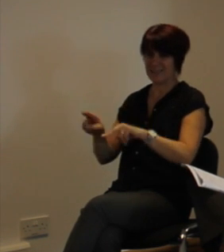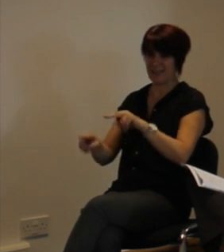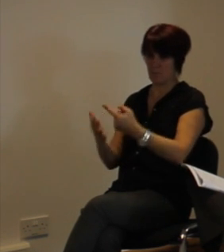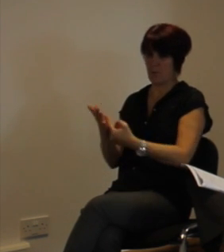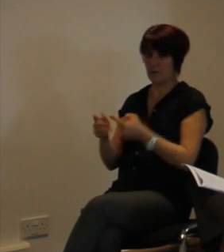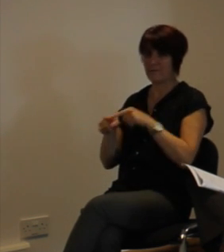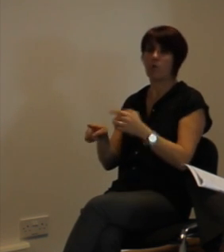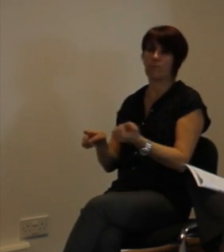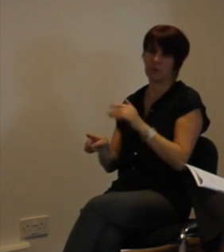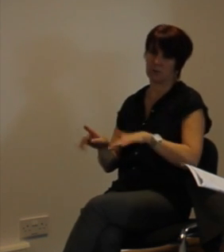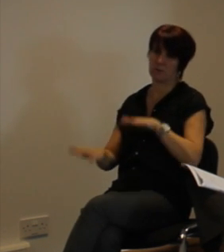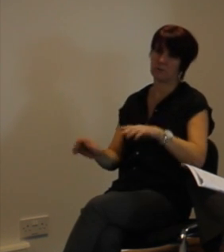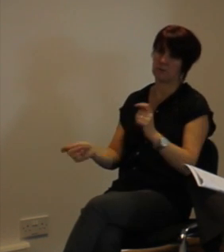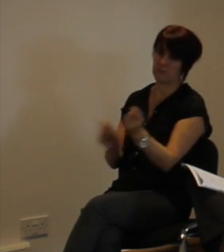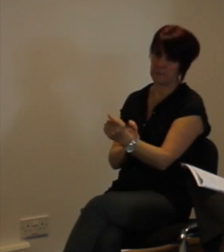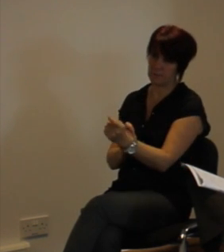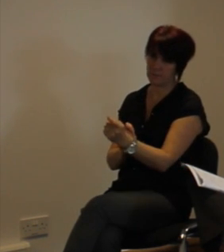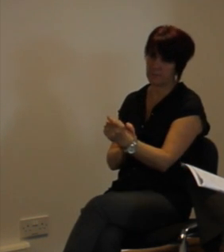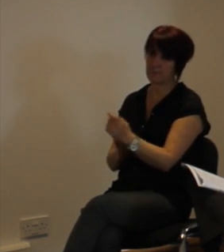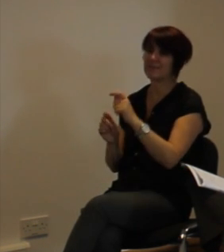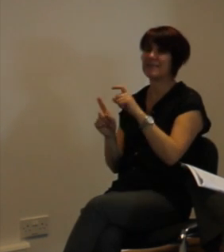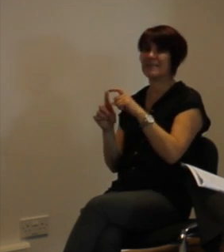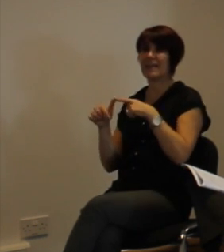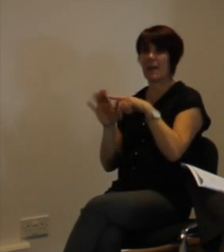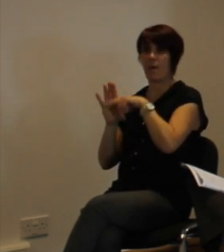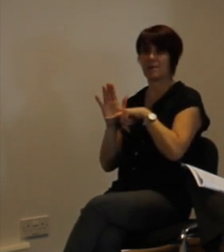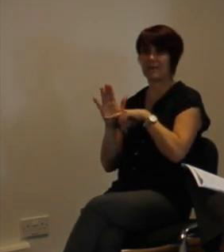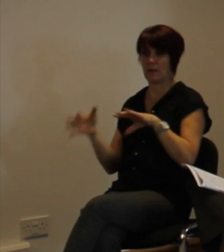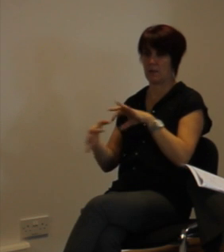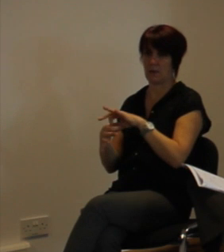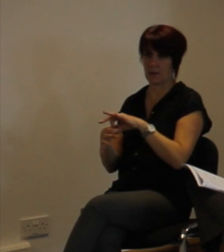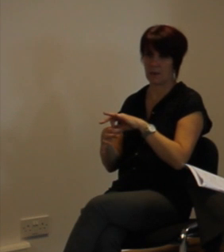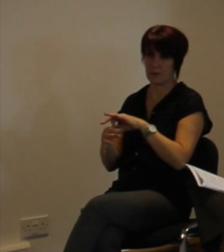adjustments. It will also be congruent with your disability discrimination policy.